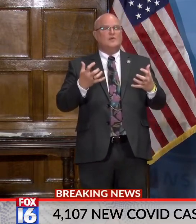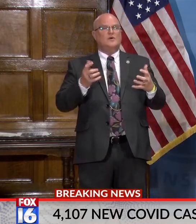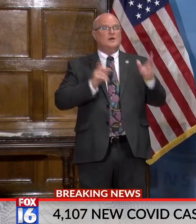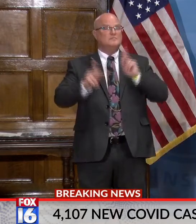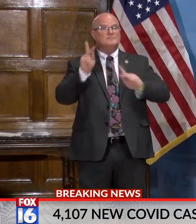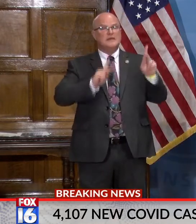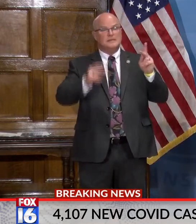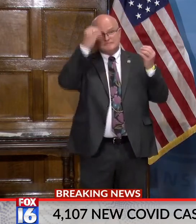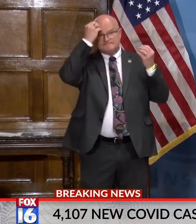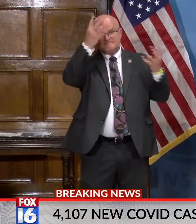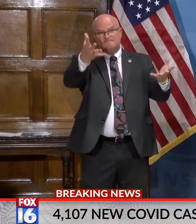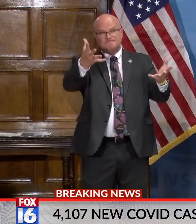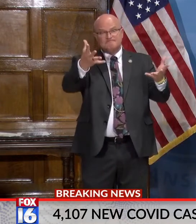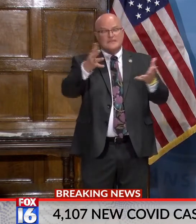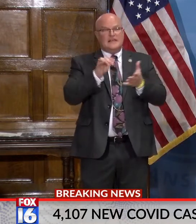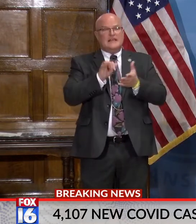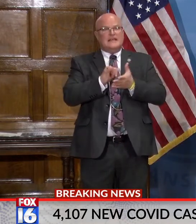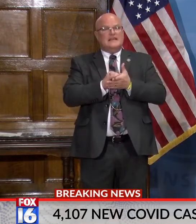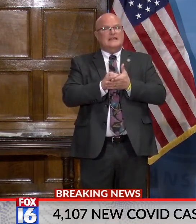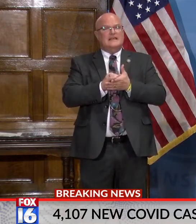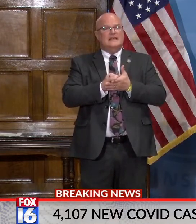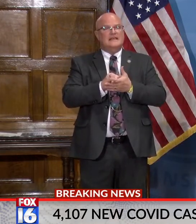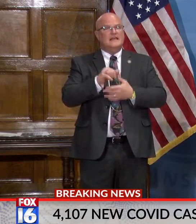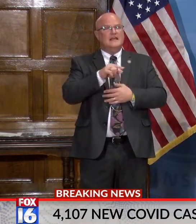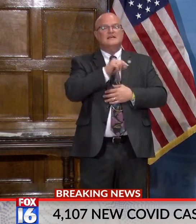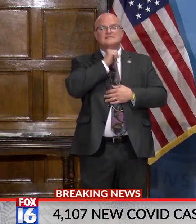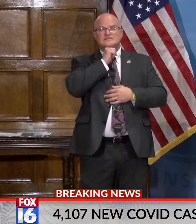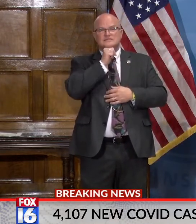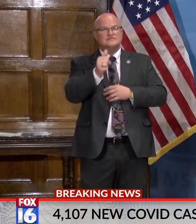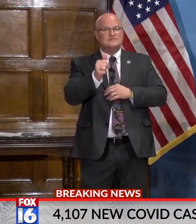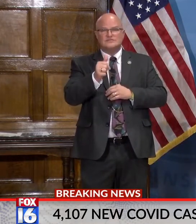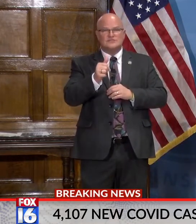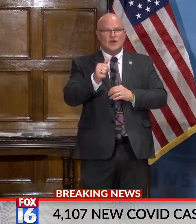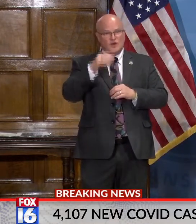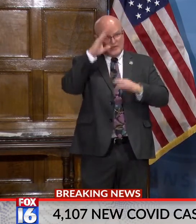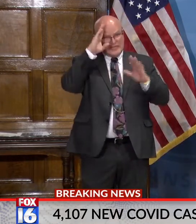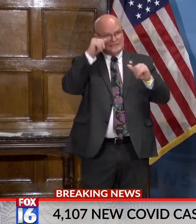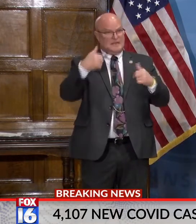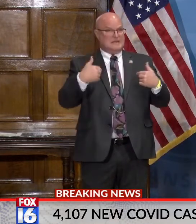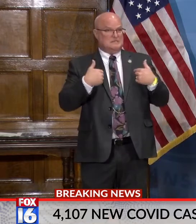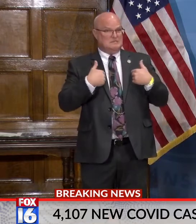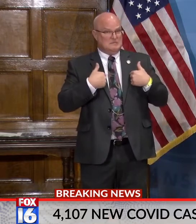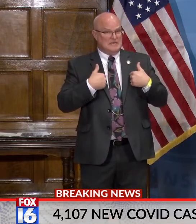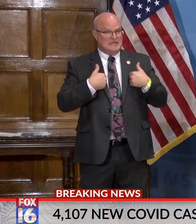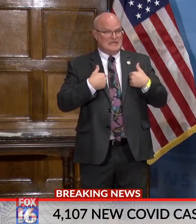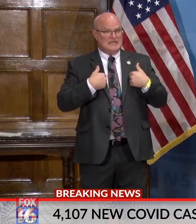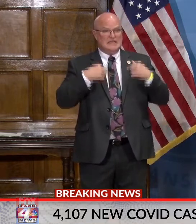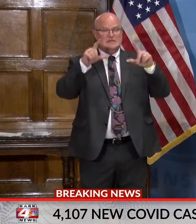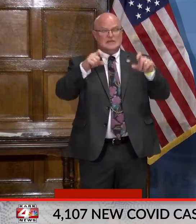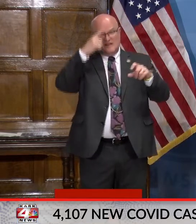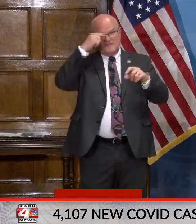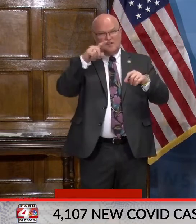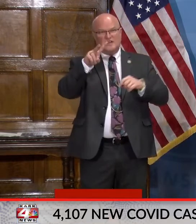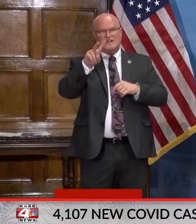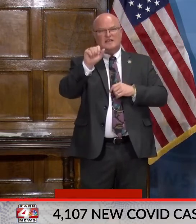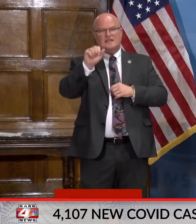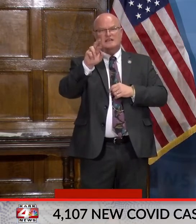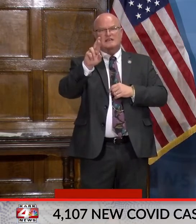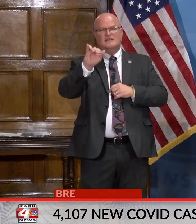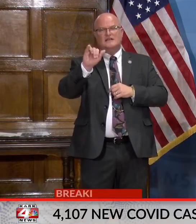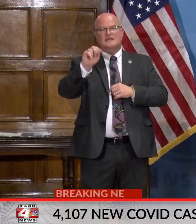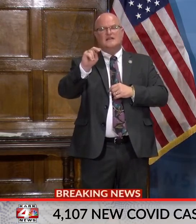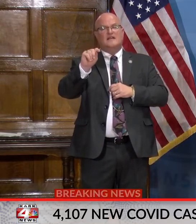public to know that they shouldn't expect or need to be tested for these variants, because on an